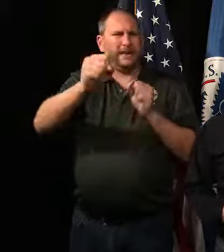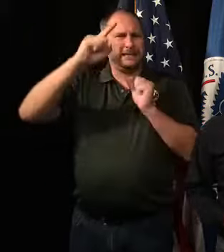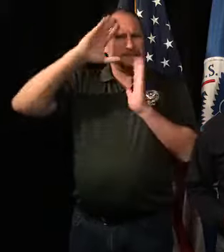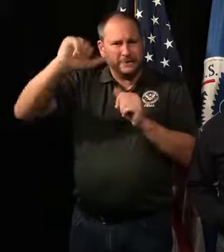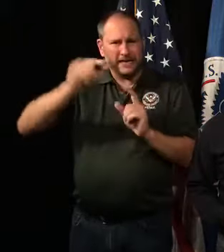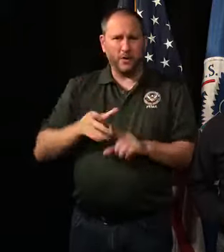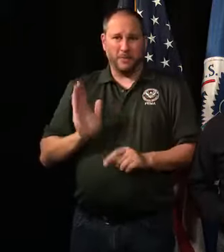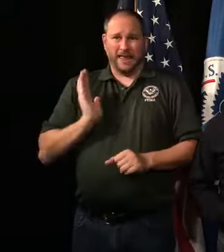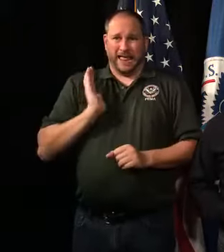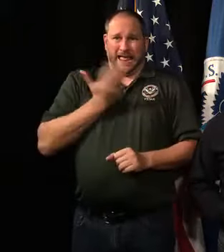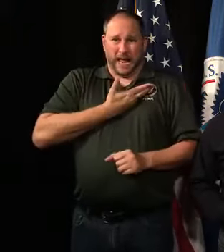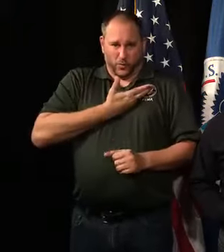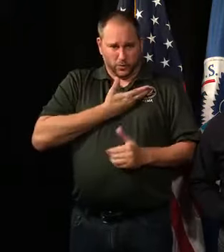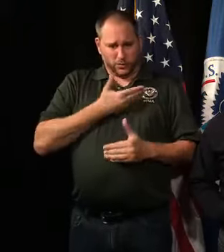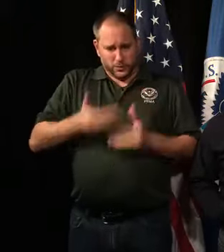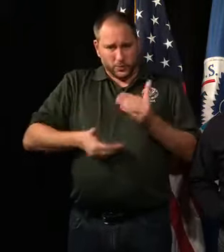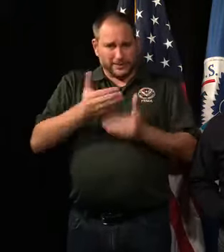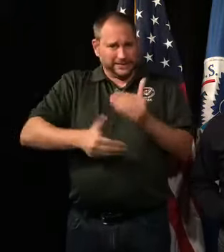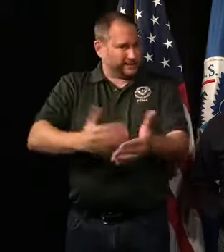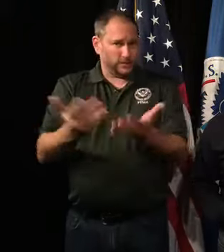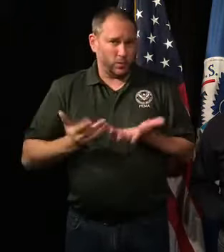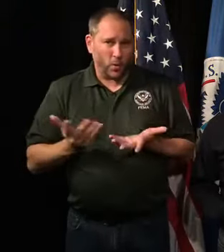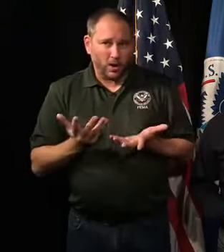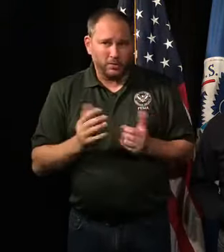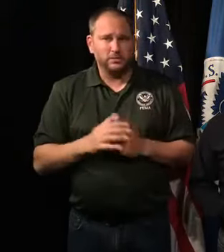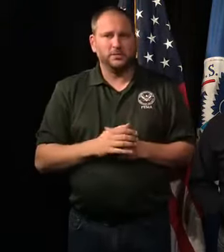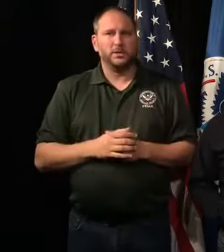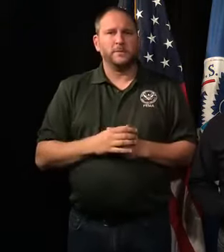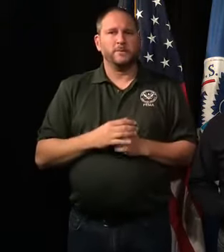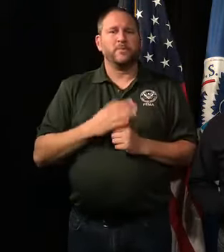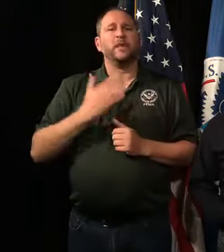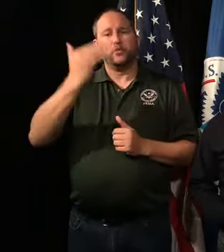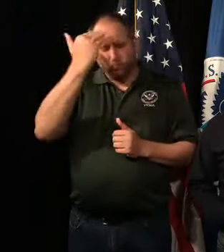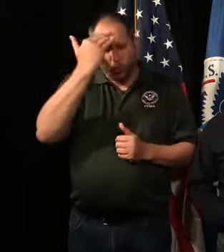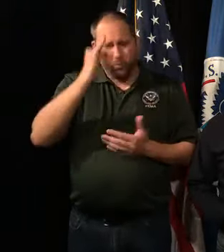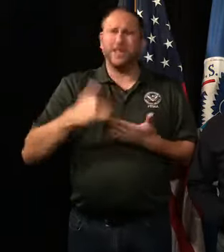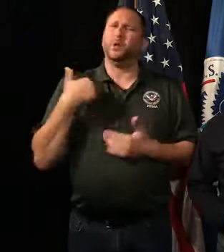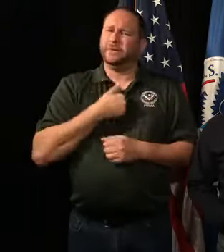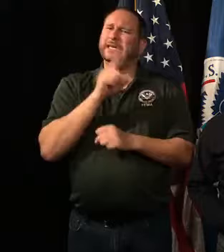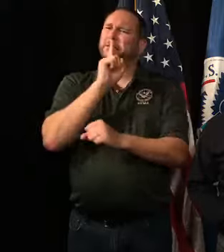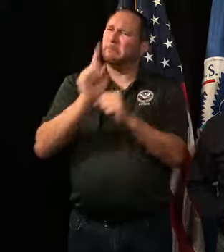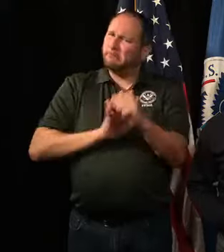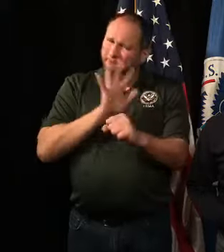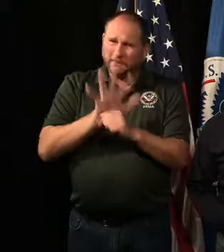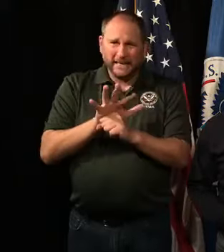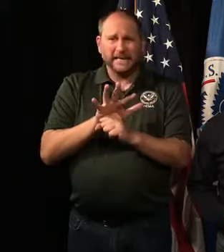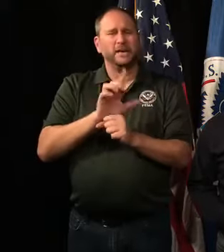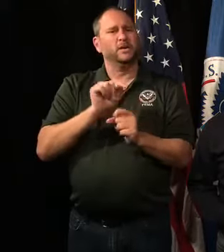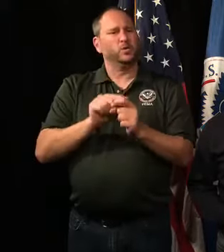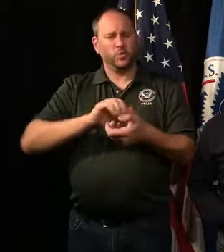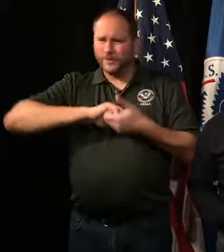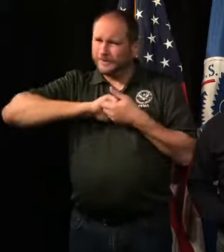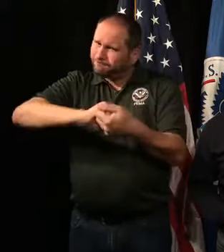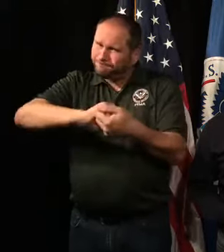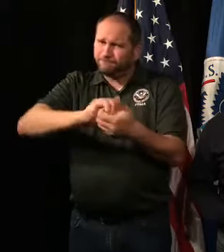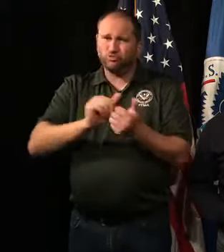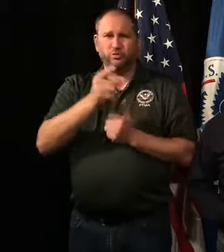our process. And know that we are committed to be with you throughout this recovery.